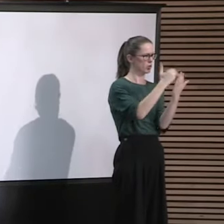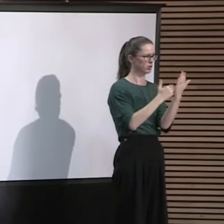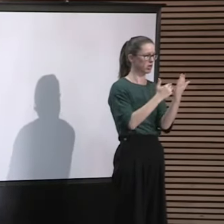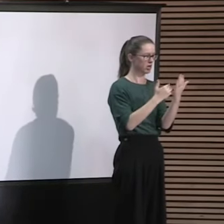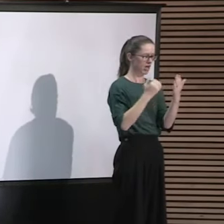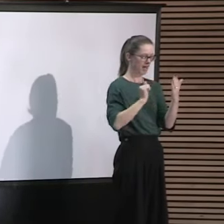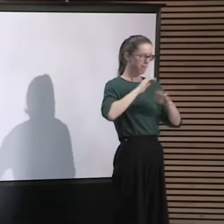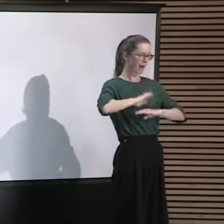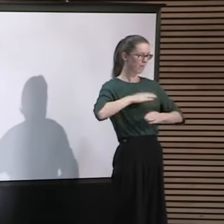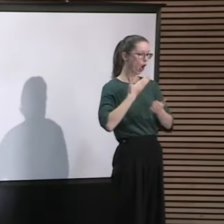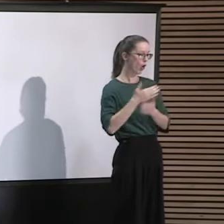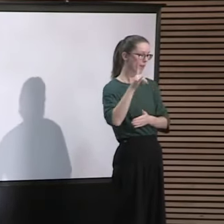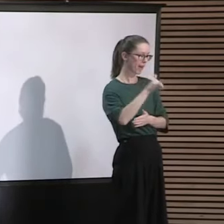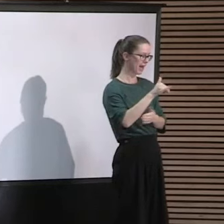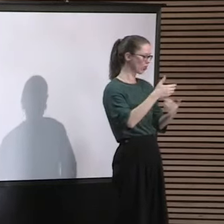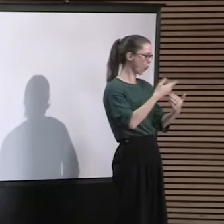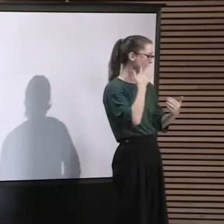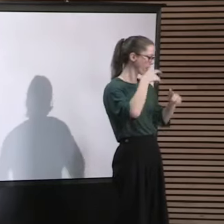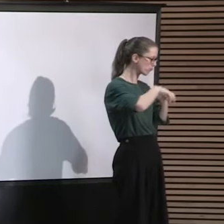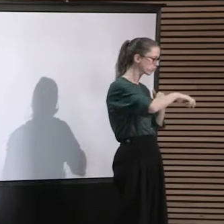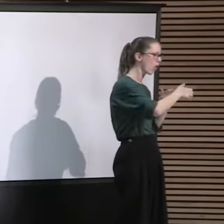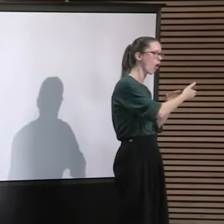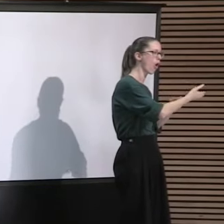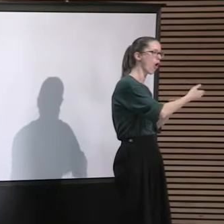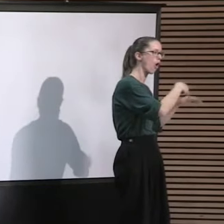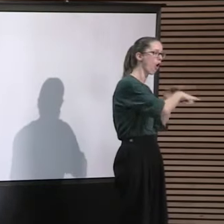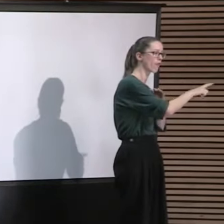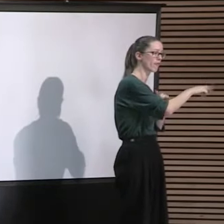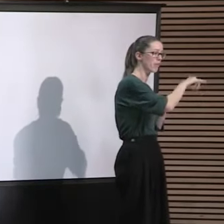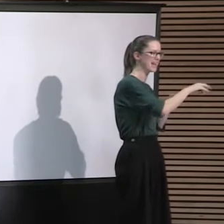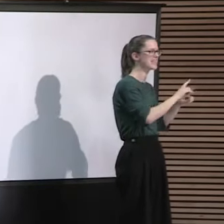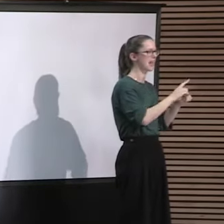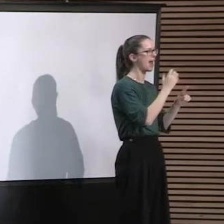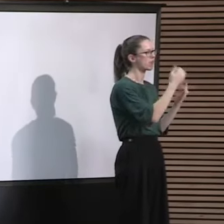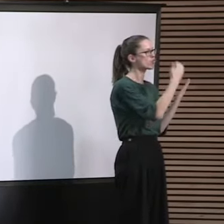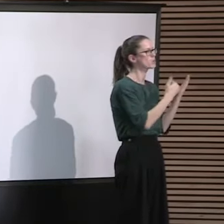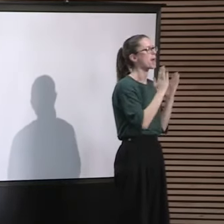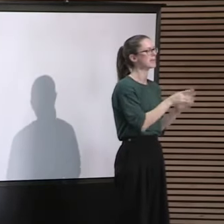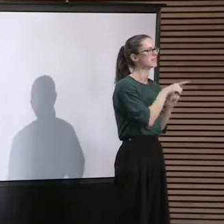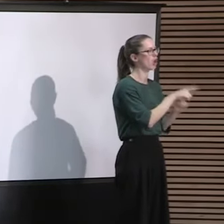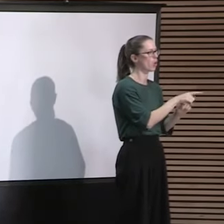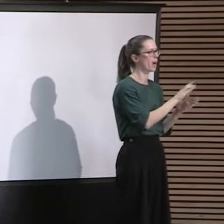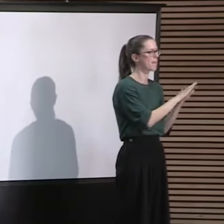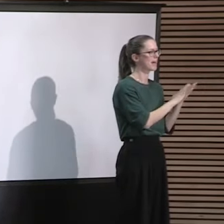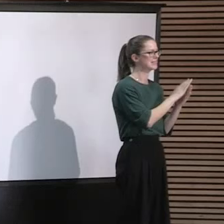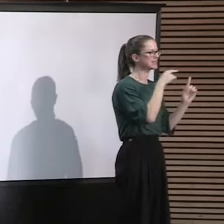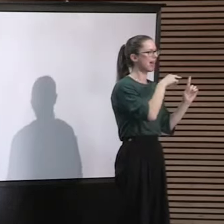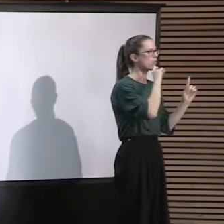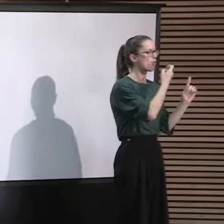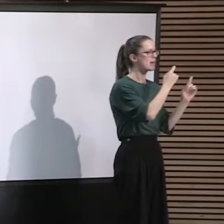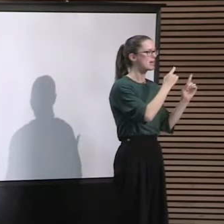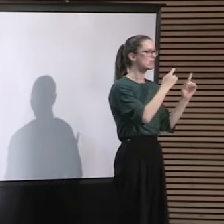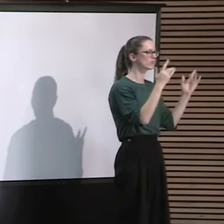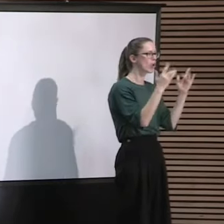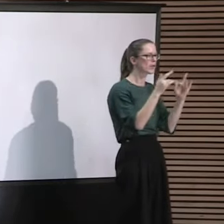plane, what they do when they're off the plane, if they're stopping in another country, to ensure that they're not coming into contact with COVID-19 if they're having a